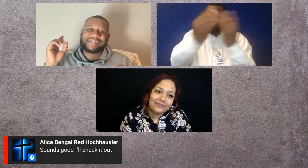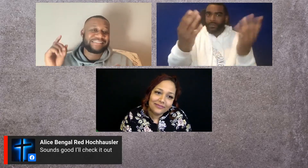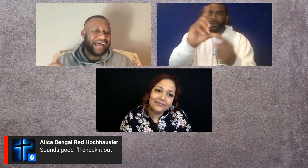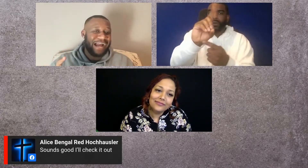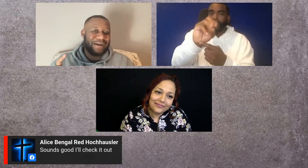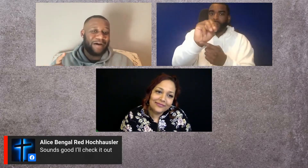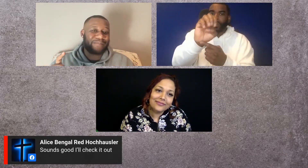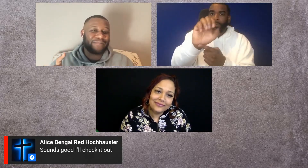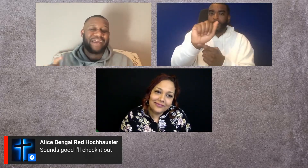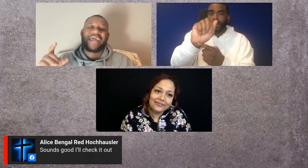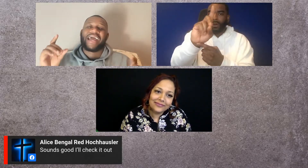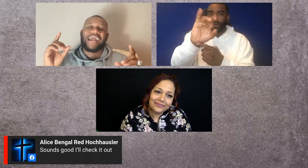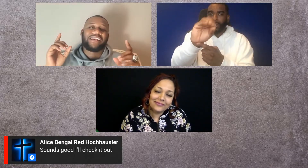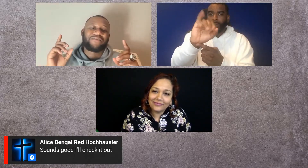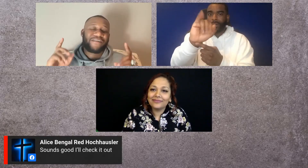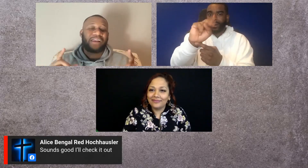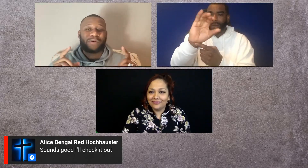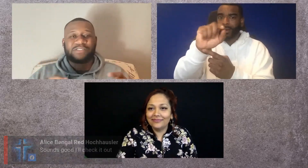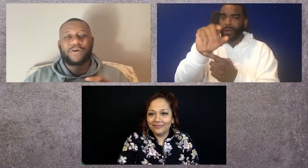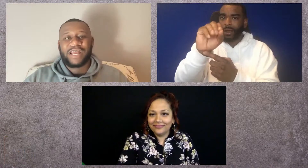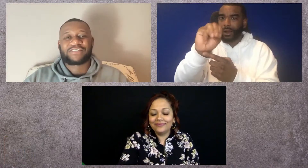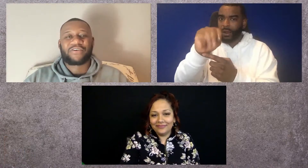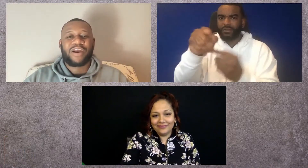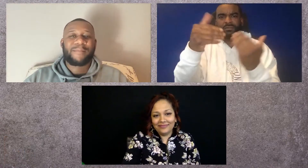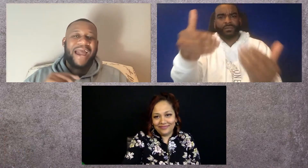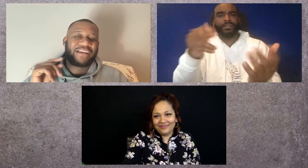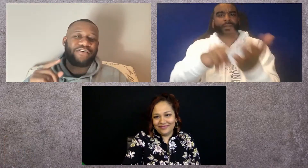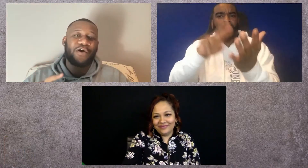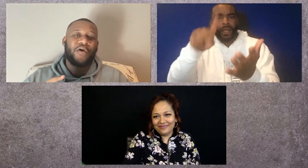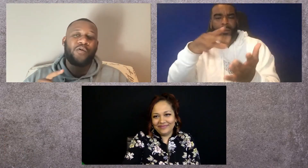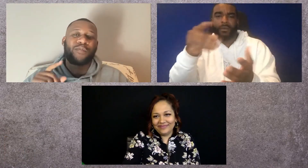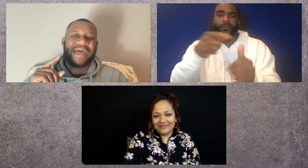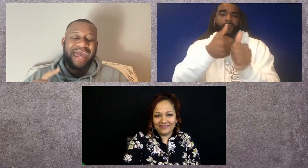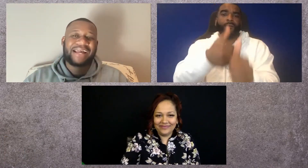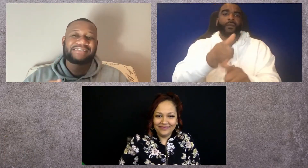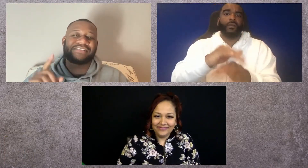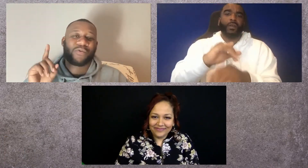domeaudioinc.com. Sign up and follow us on Instagram at